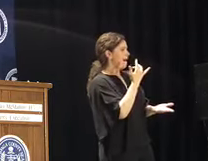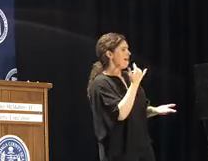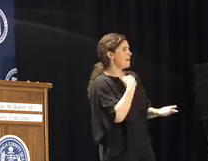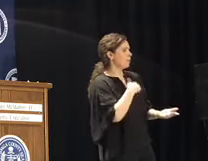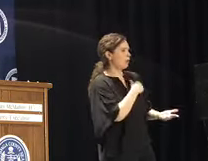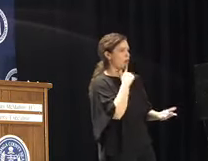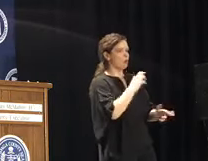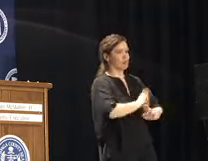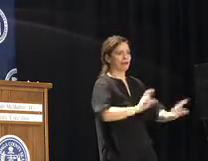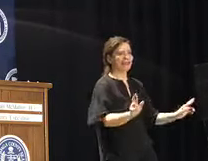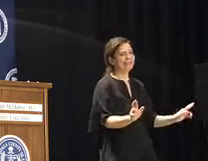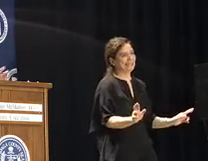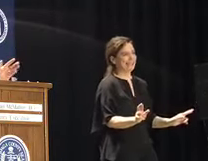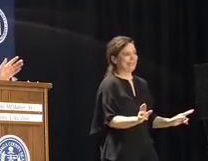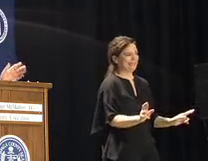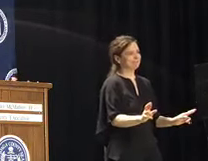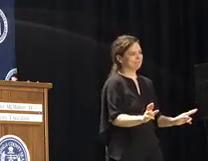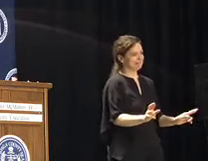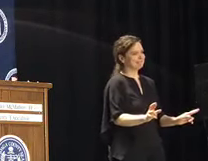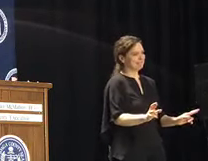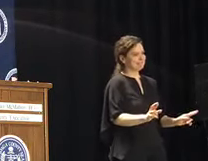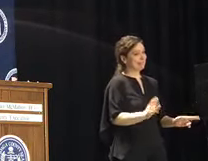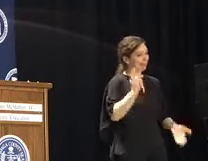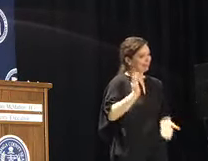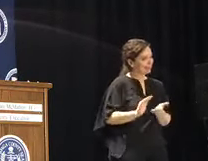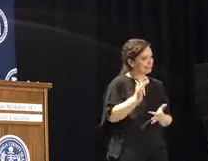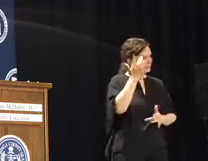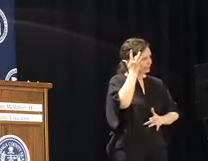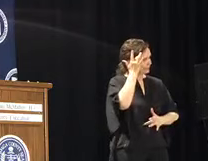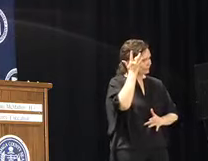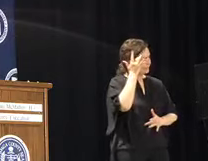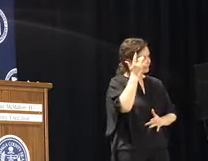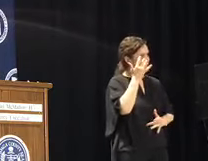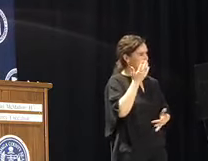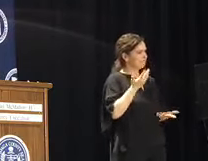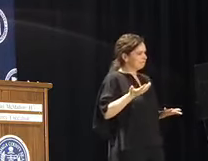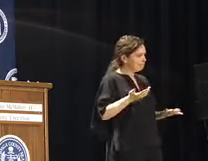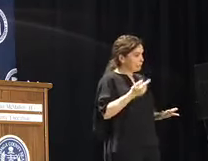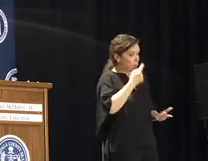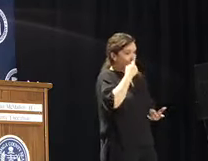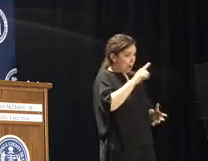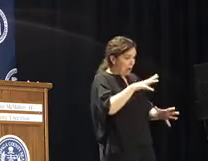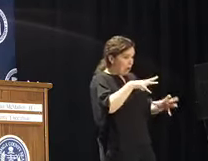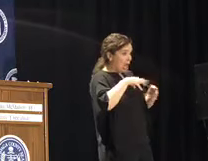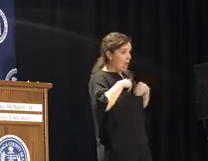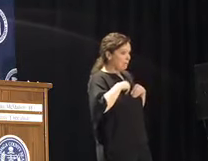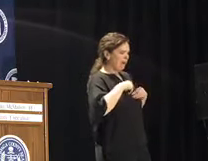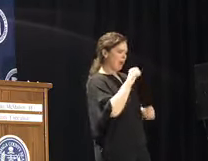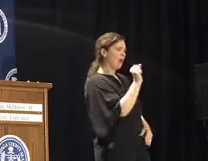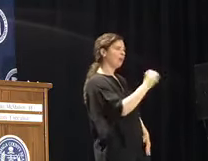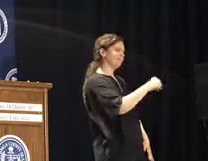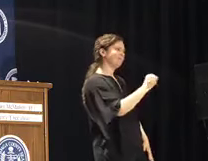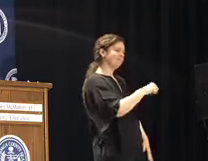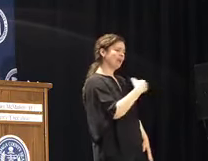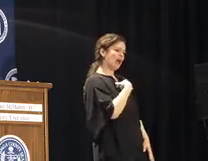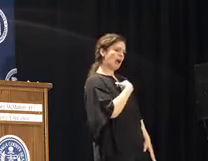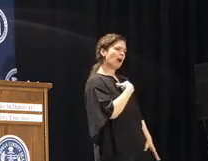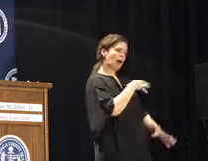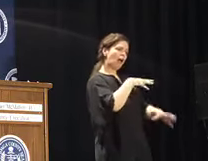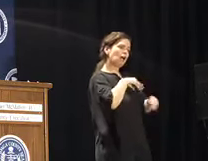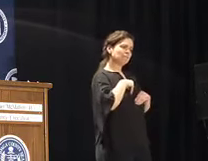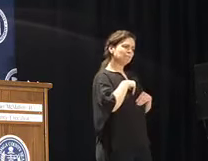team is absolutely, we're all in this together. I've said this for 2 years. We're all in this together.